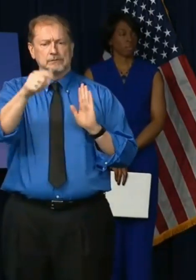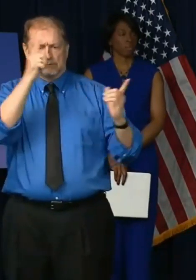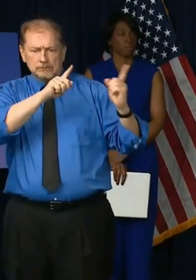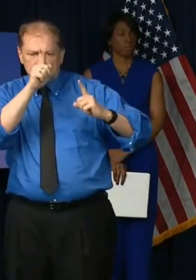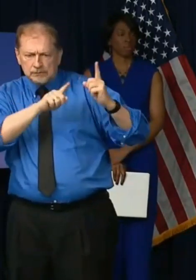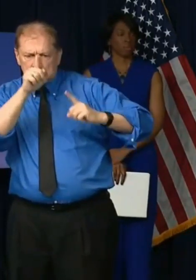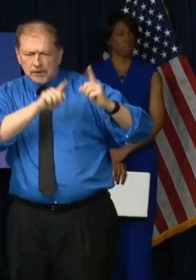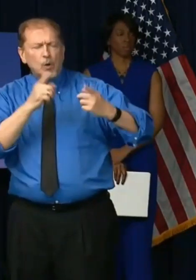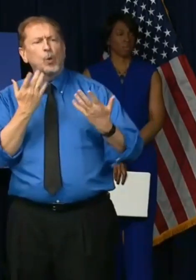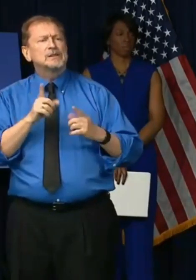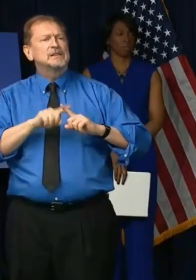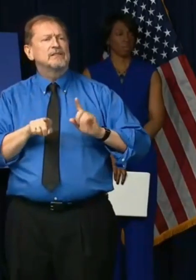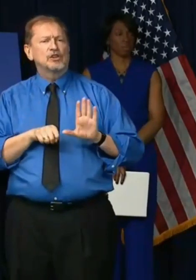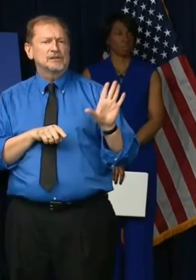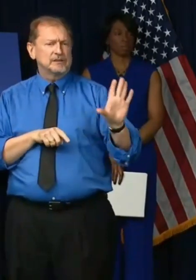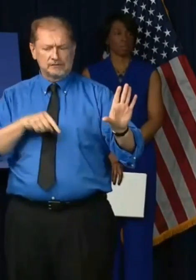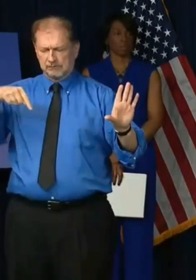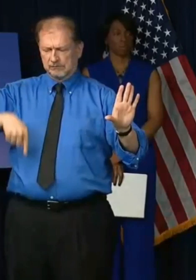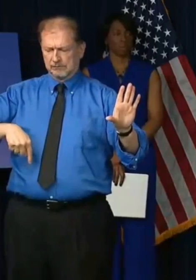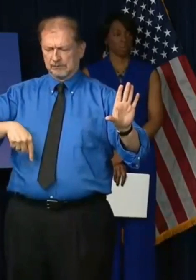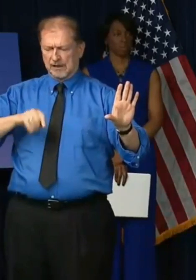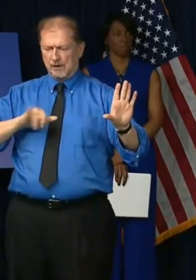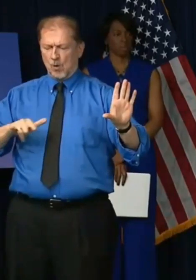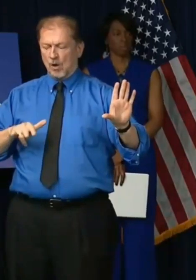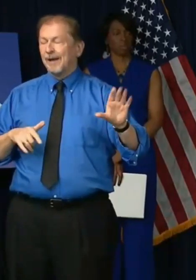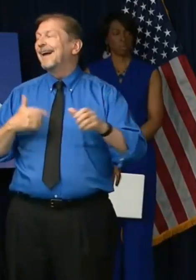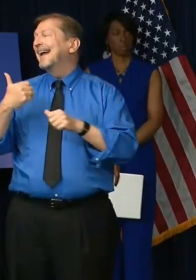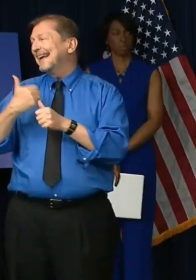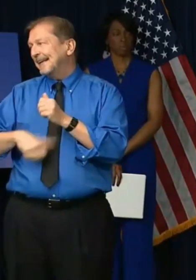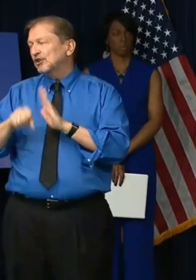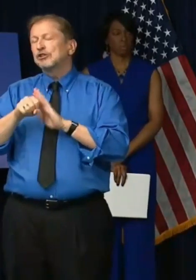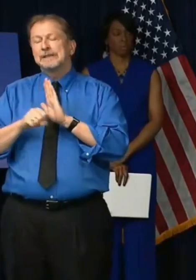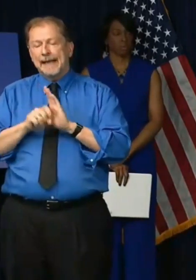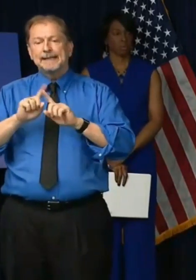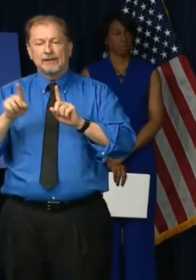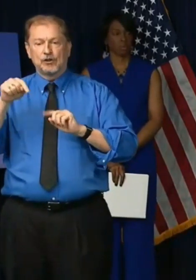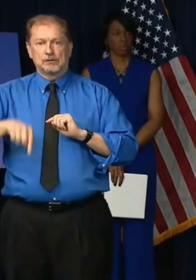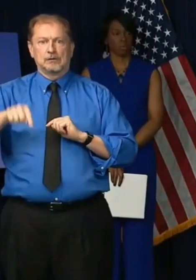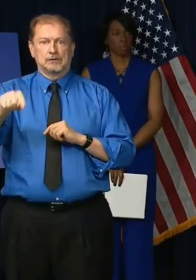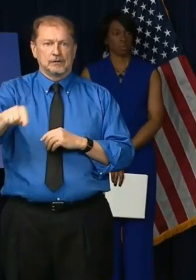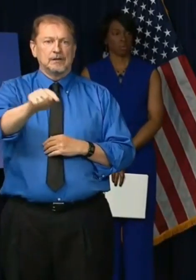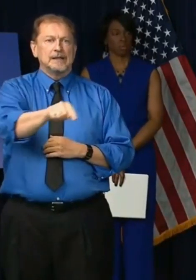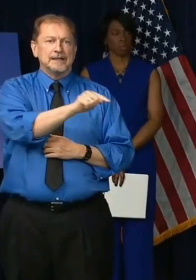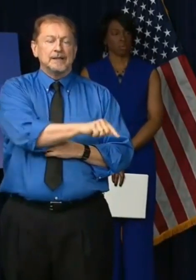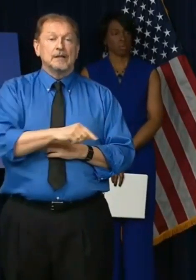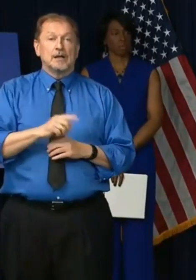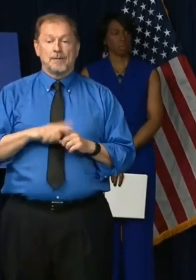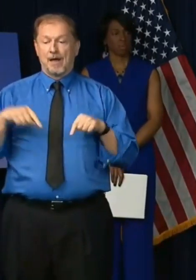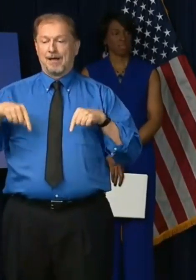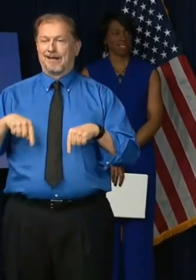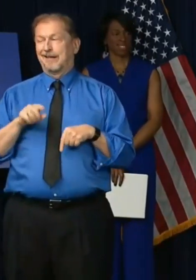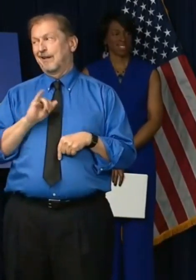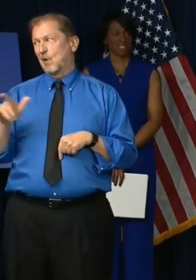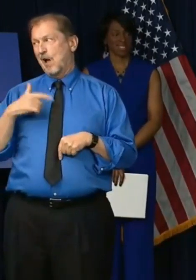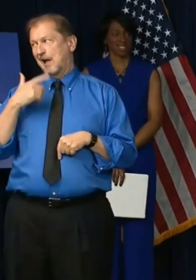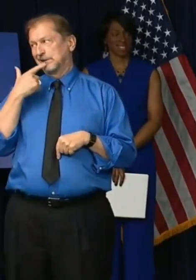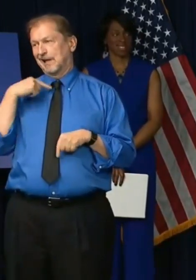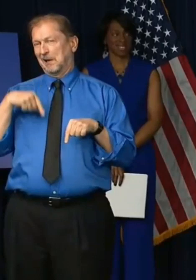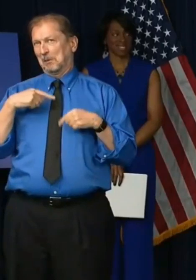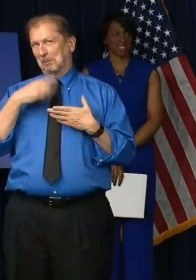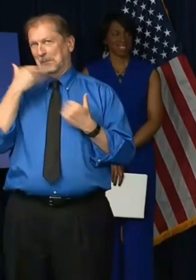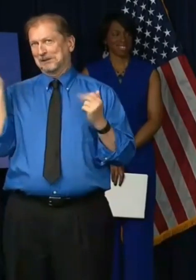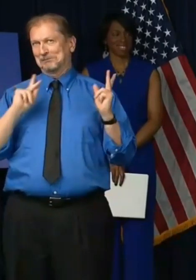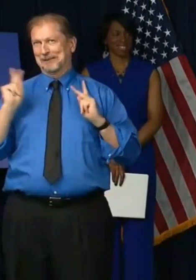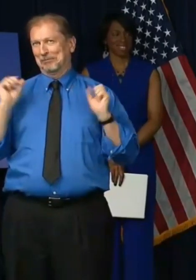Much of the difference, there are a lot of differences between these states. Look, first I'd tell you we have the best people in the entire country,